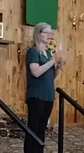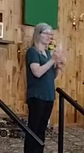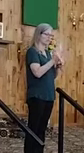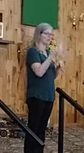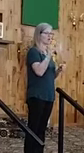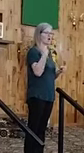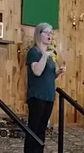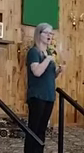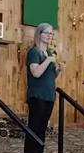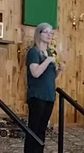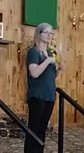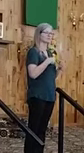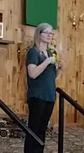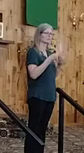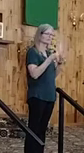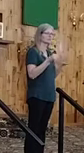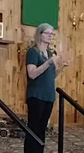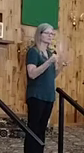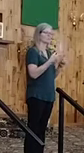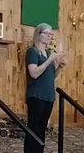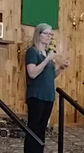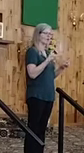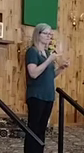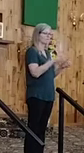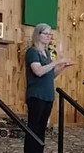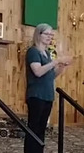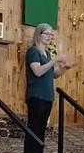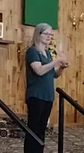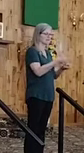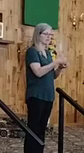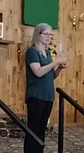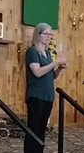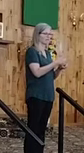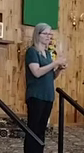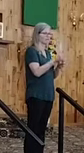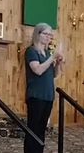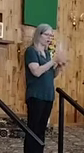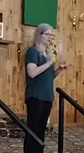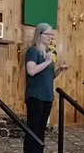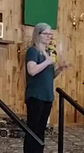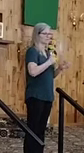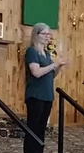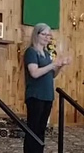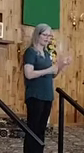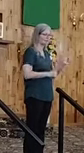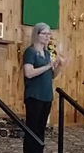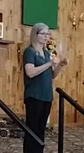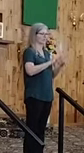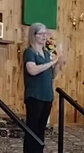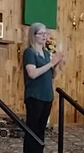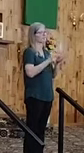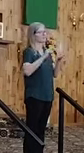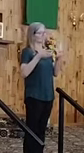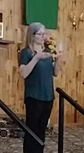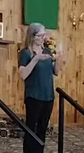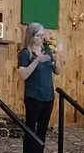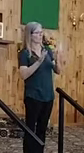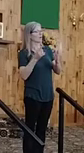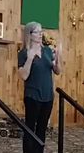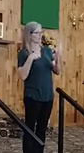a remedy out of mortality itself, that the cause of our downfall might become the means of our